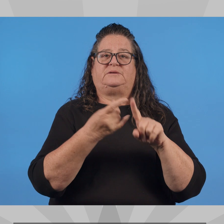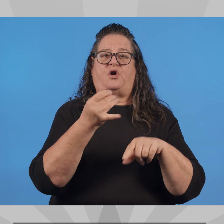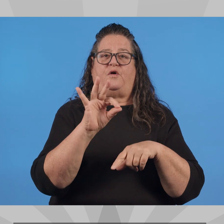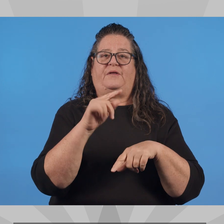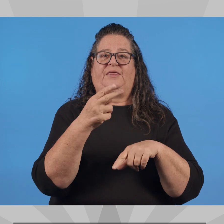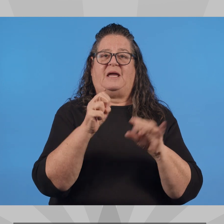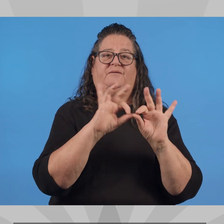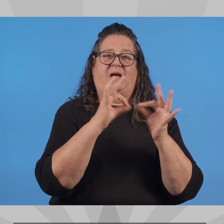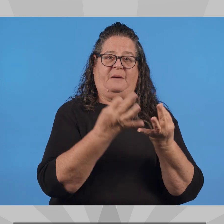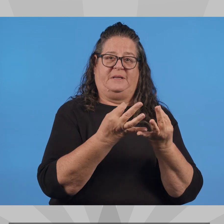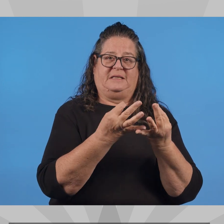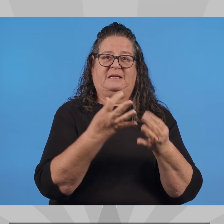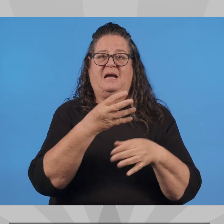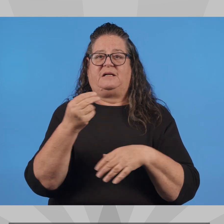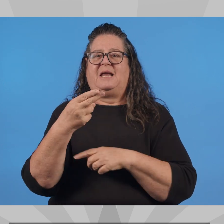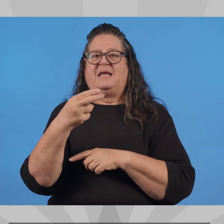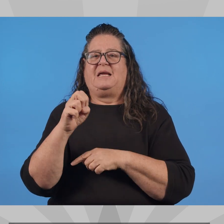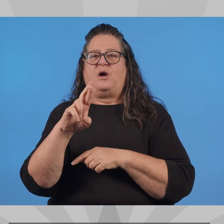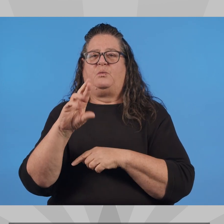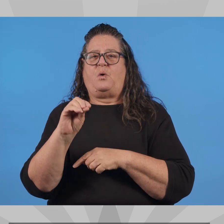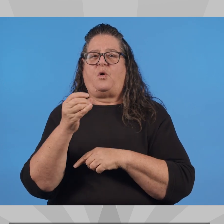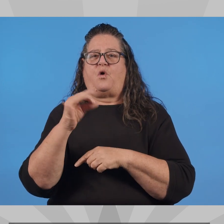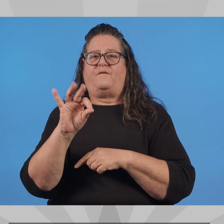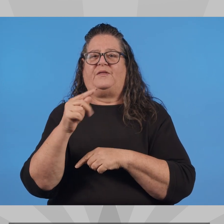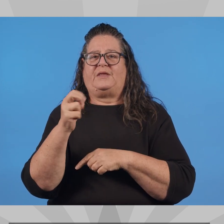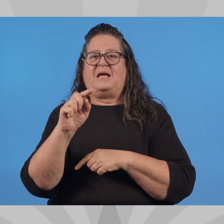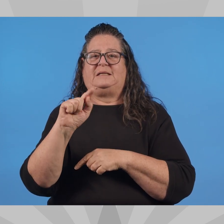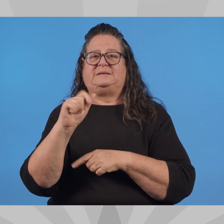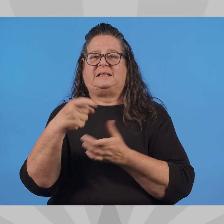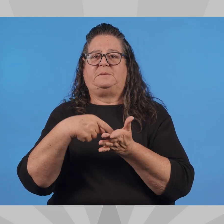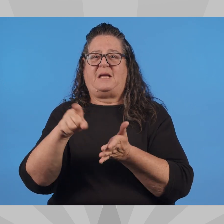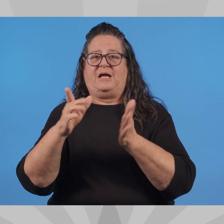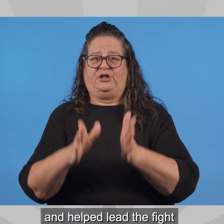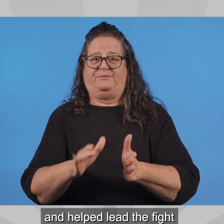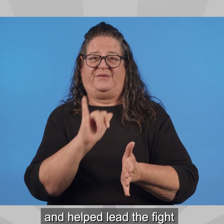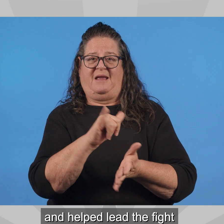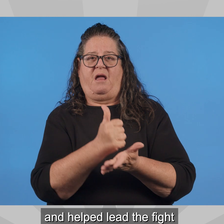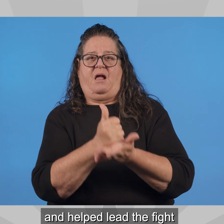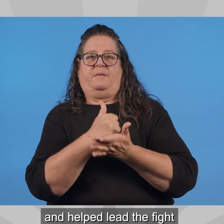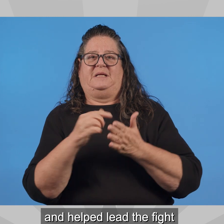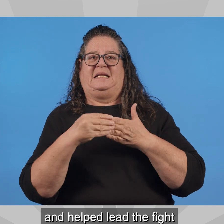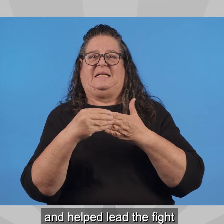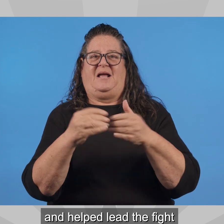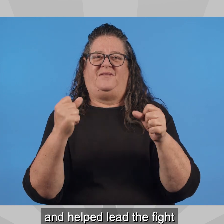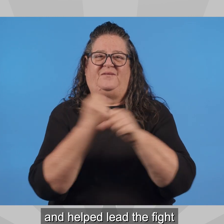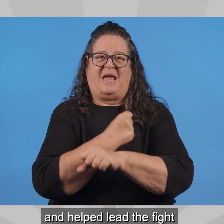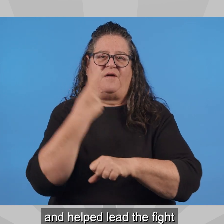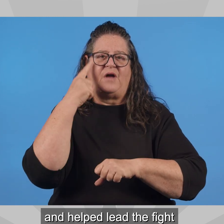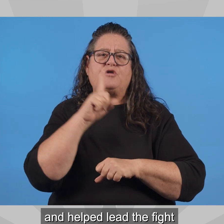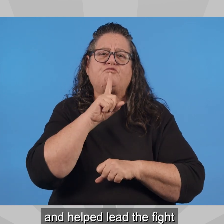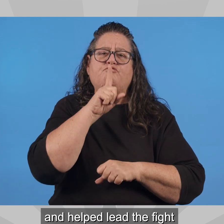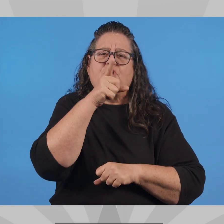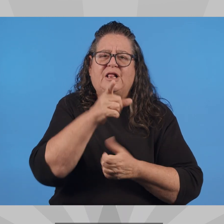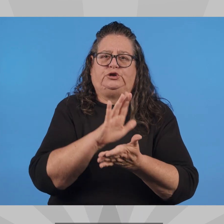I've earned the Friend of the Family and the Hero of the Taxpayer awards and helped lead the fight for real